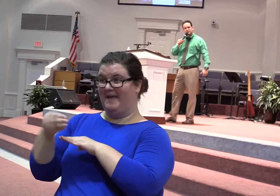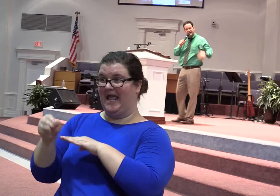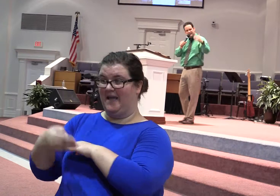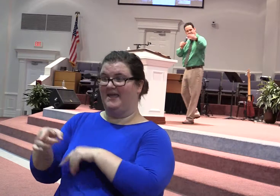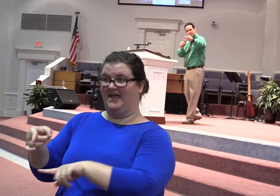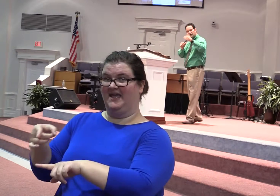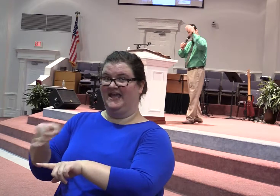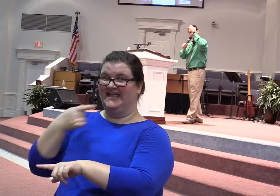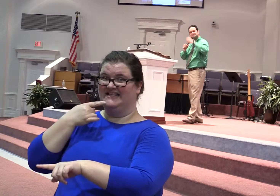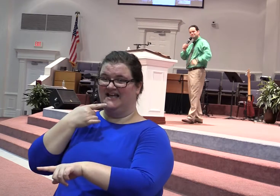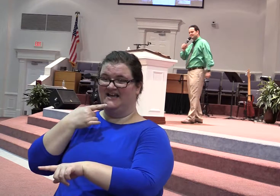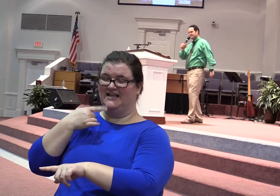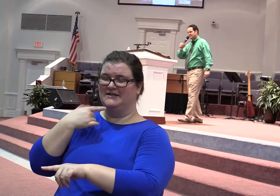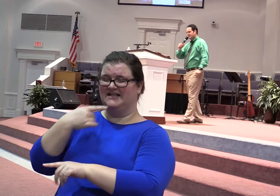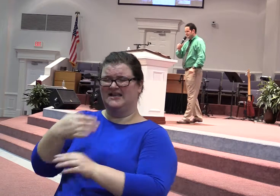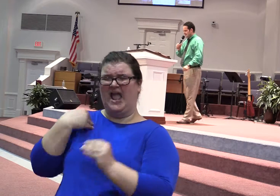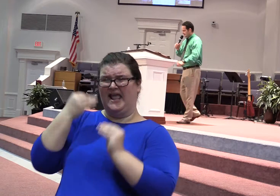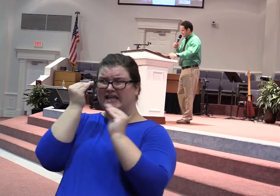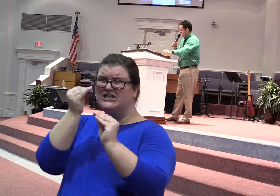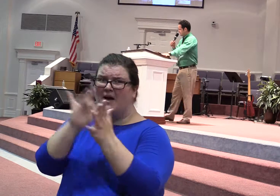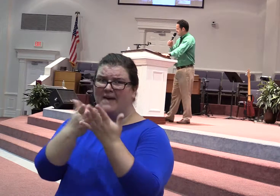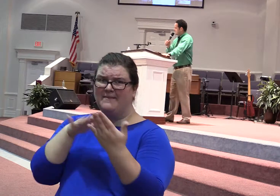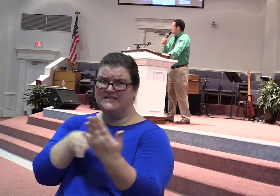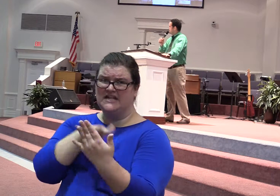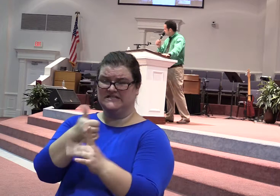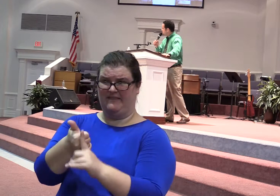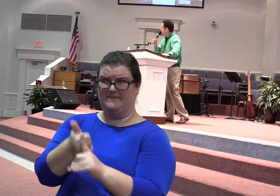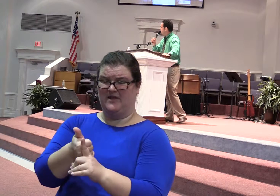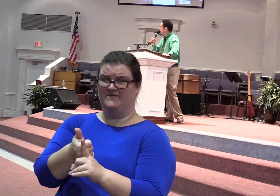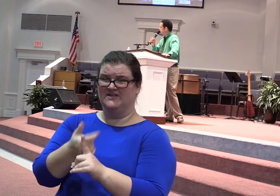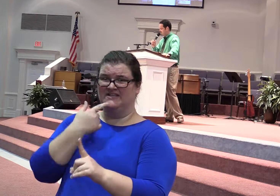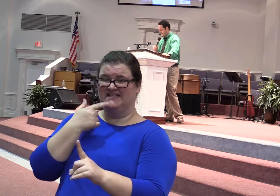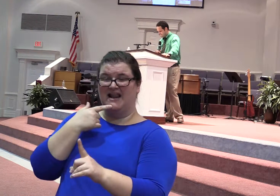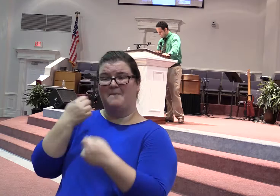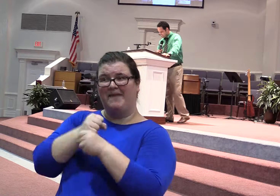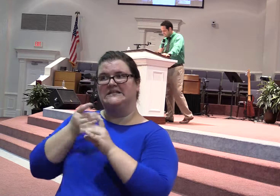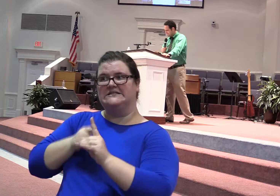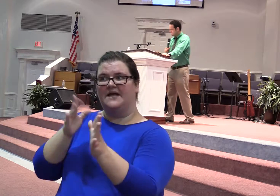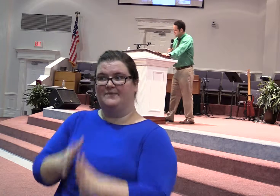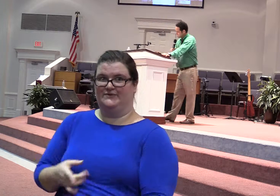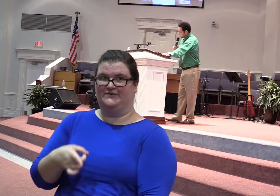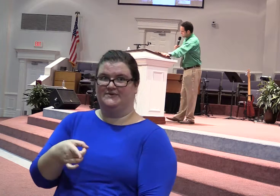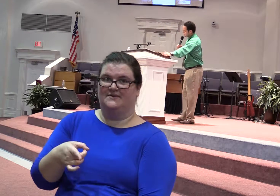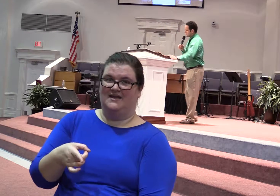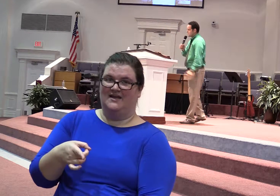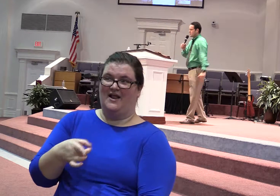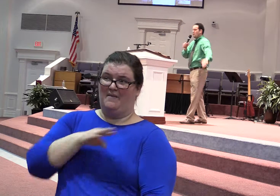studies to, that he brought them up. And he said, make disciples. Come